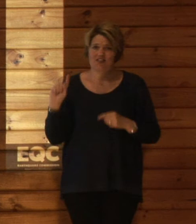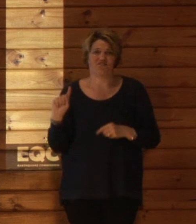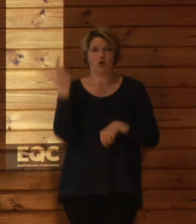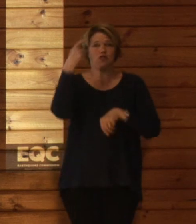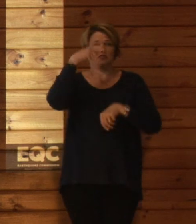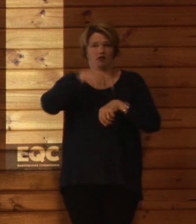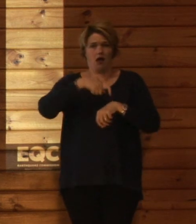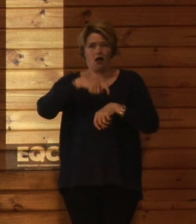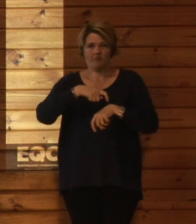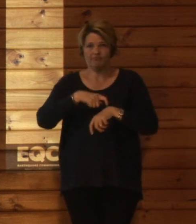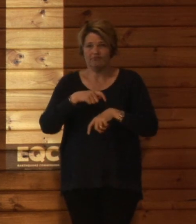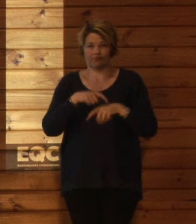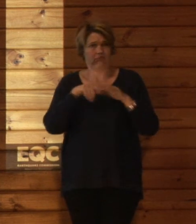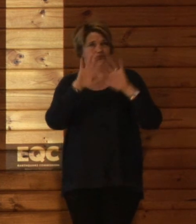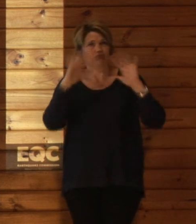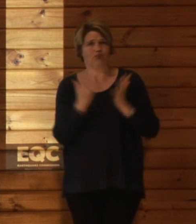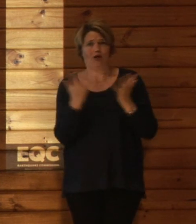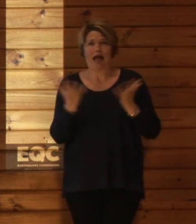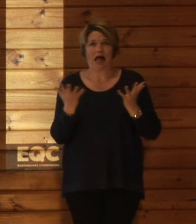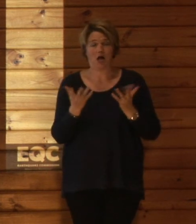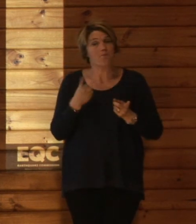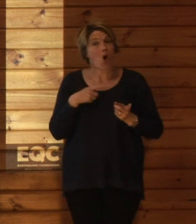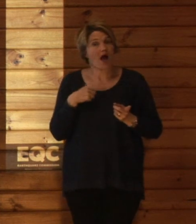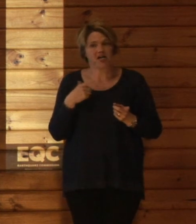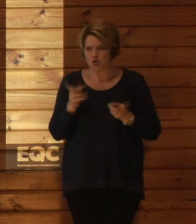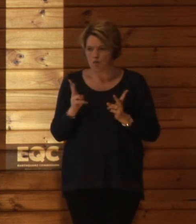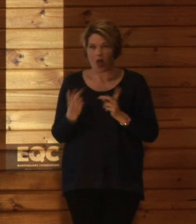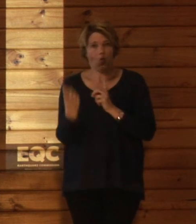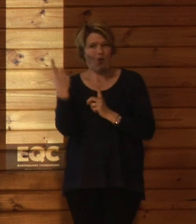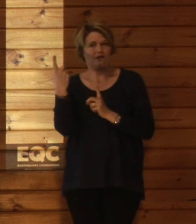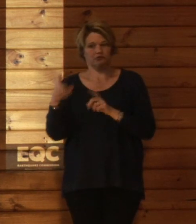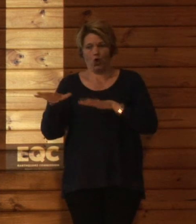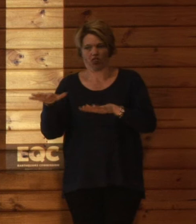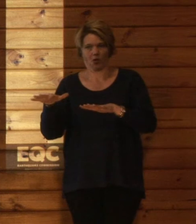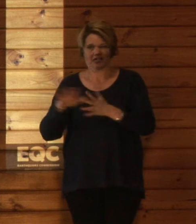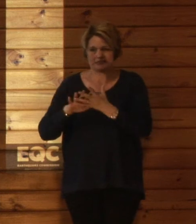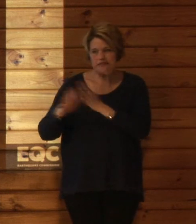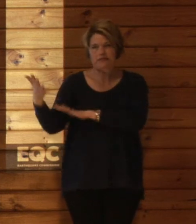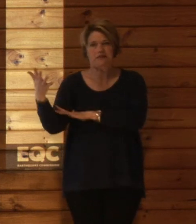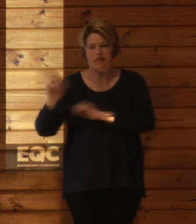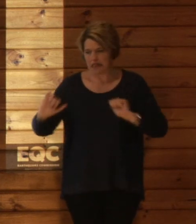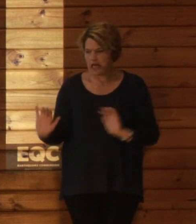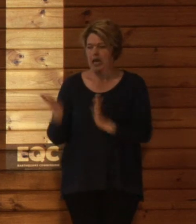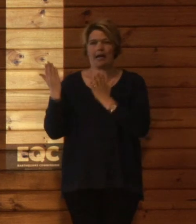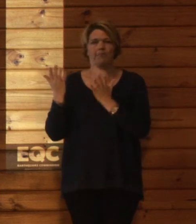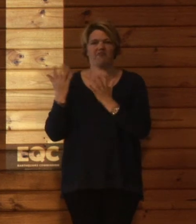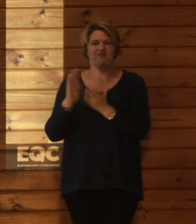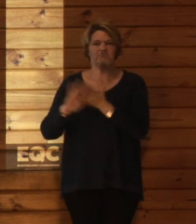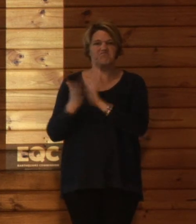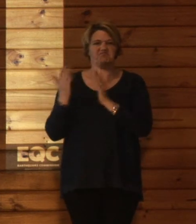you have one earthquake, it'll make a big mess, and then you'll clean up, and then that's the end of it. Certainly in Canterbury, with those